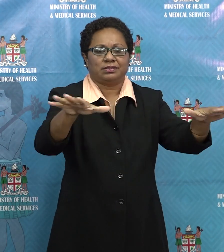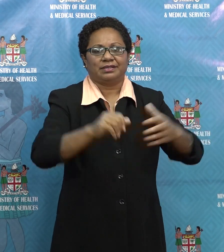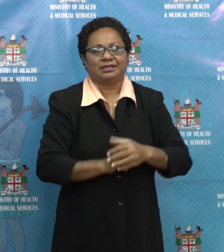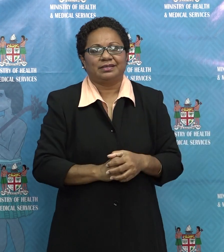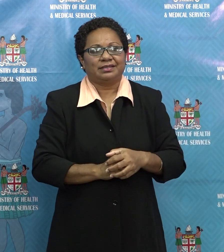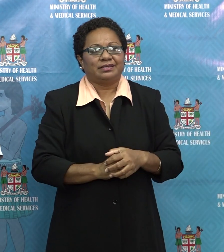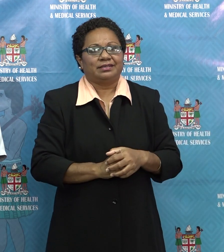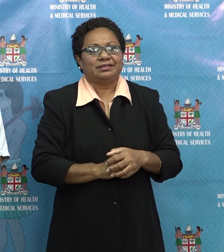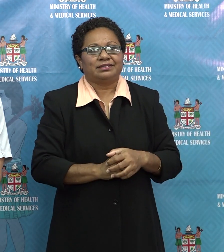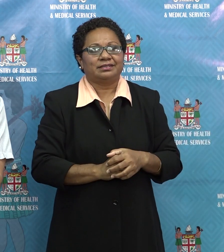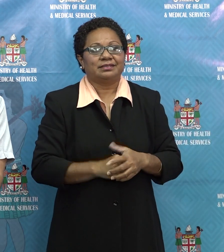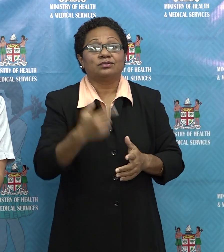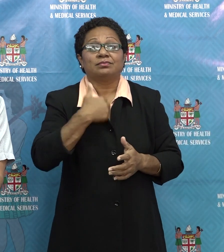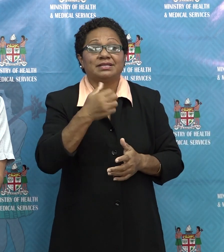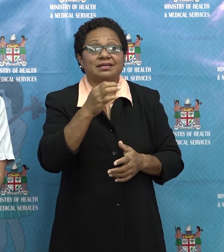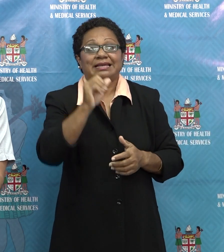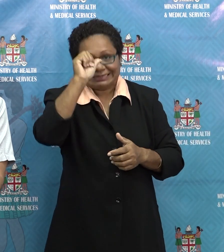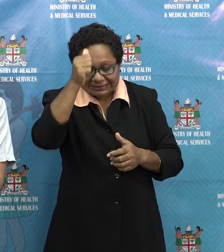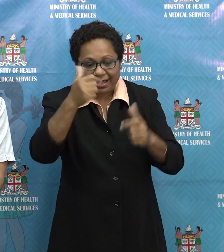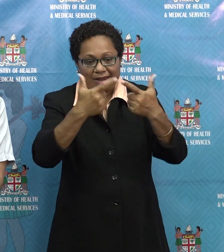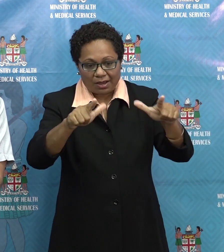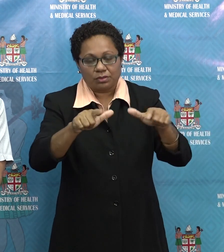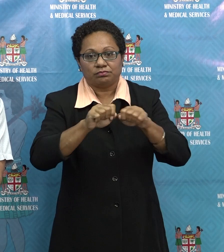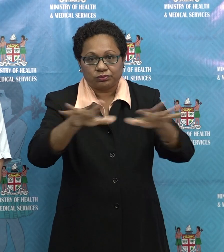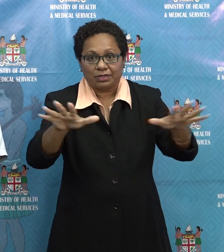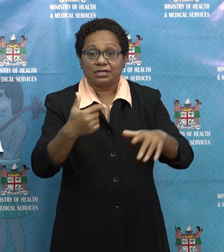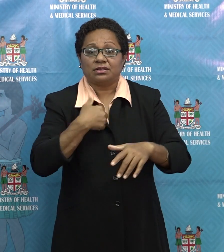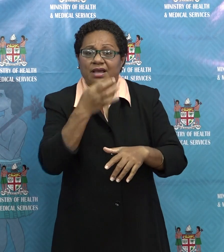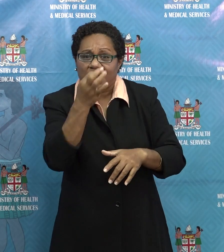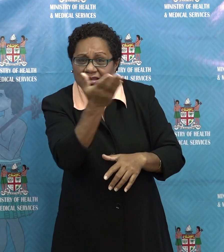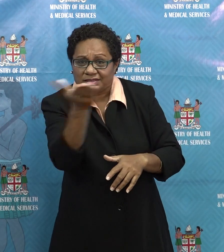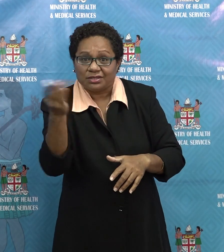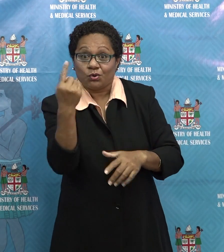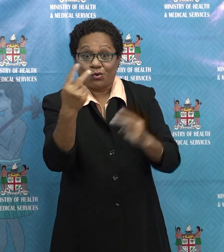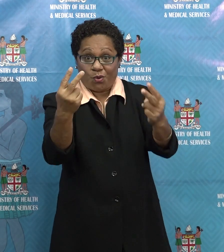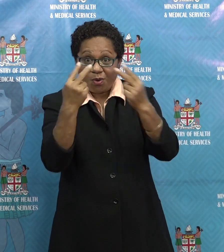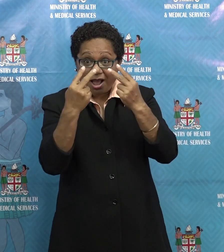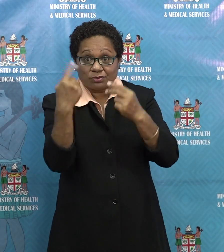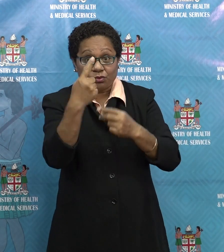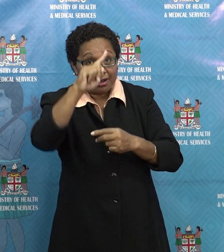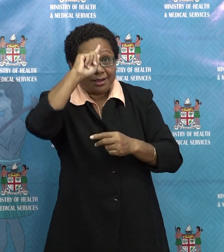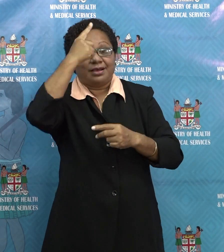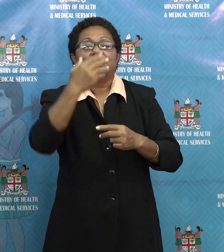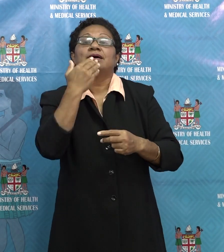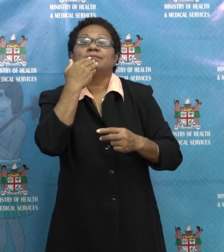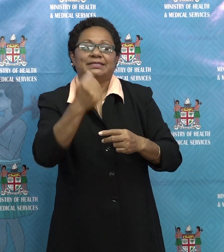I am asking those who do tune in for these announcements to help spread the message faster than the virus spreads.